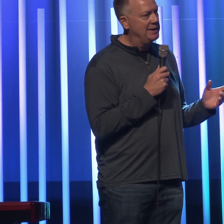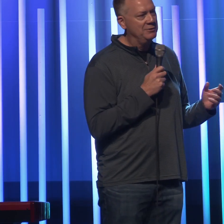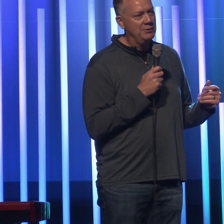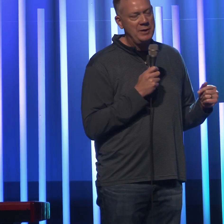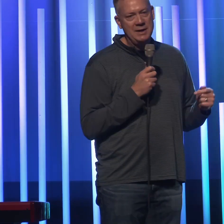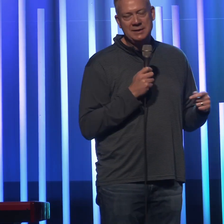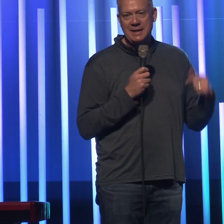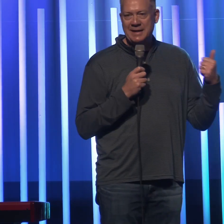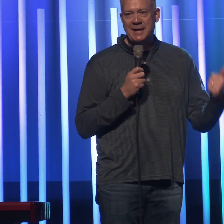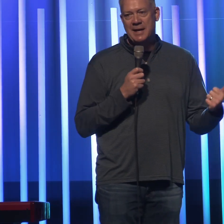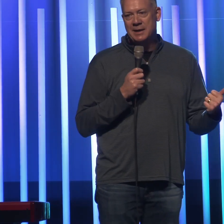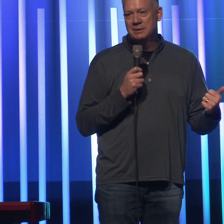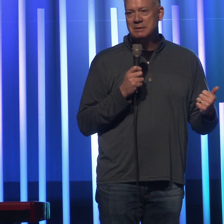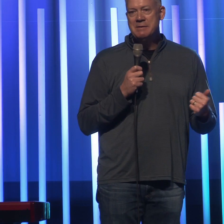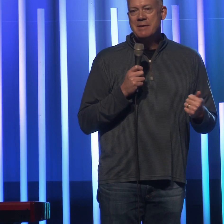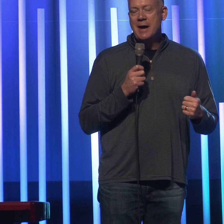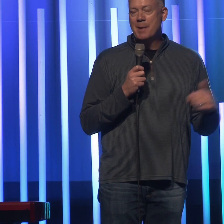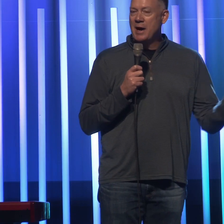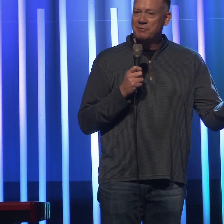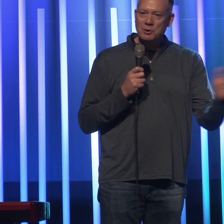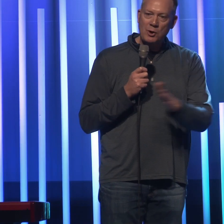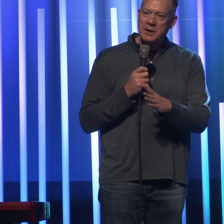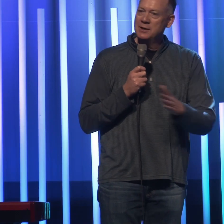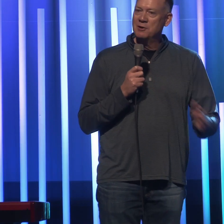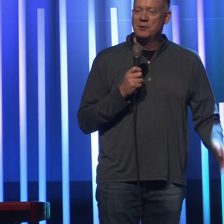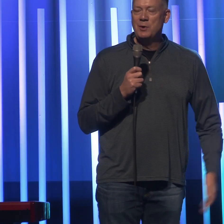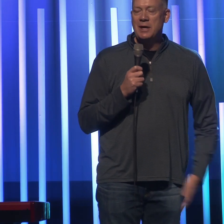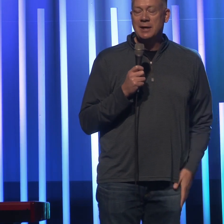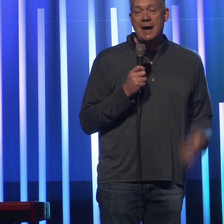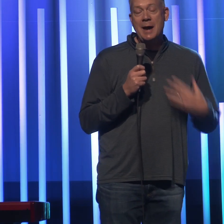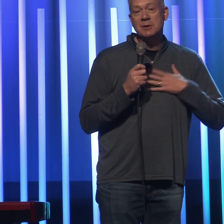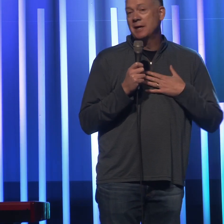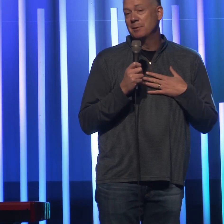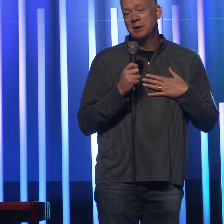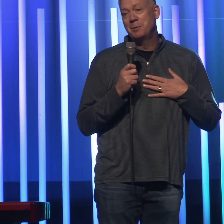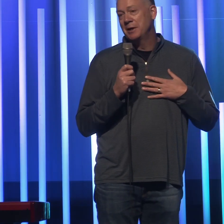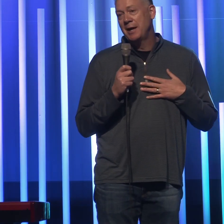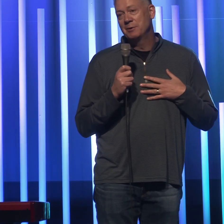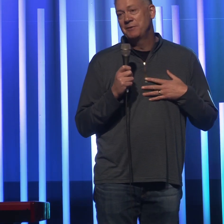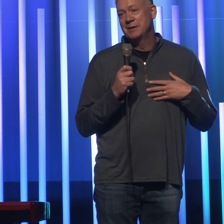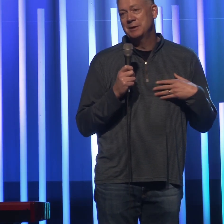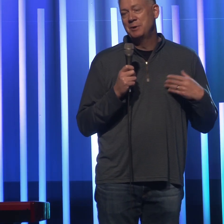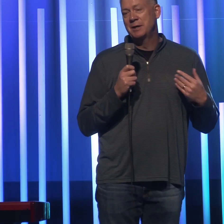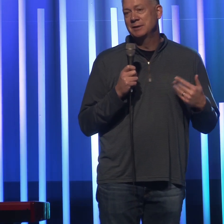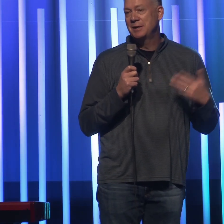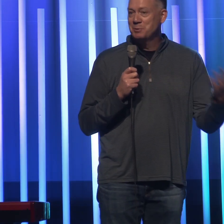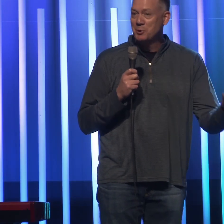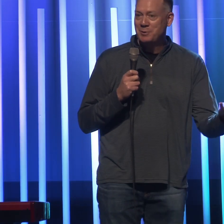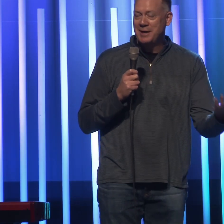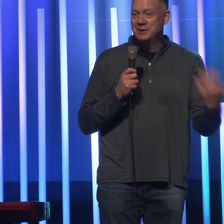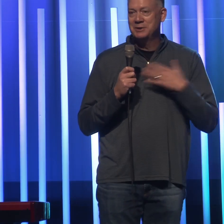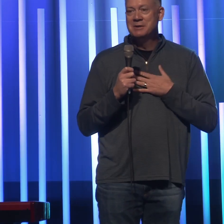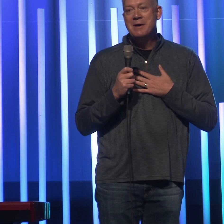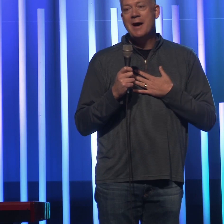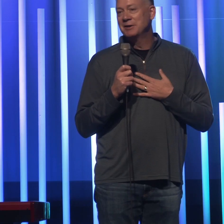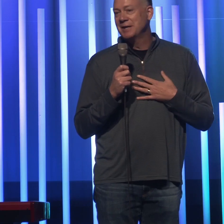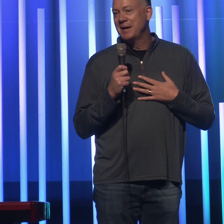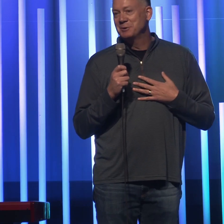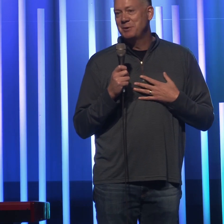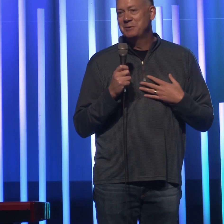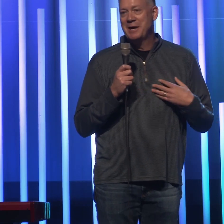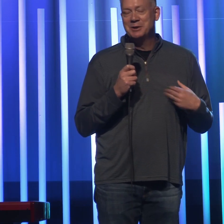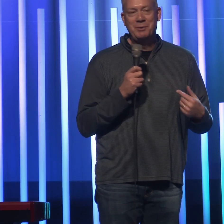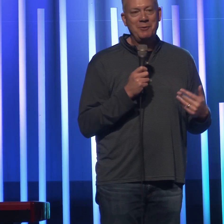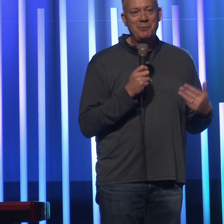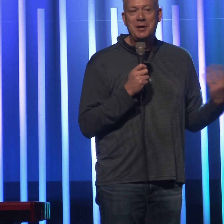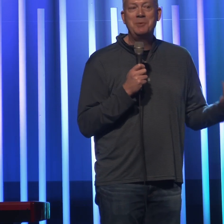it together for me at the end. After working there for a week, and I wasn't able to communicate with Felix because he spoke Spanish. Obviously, I